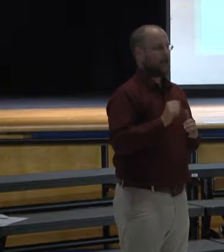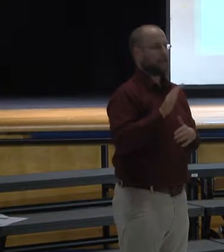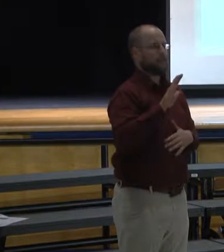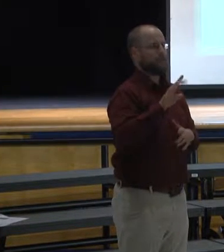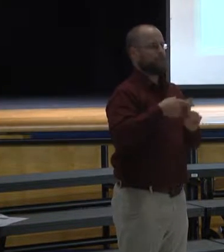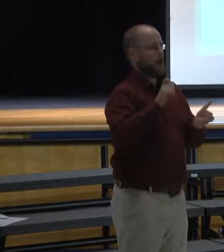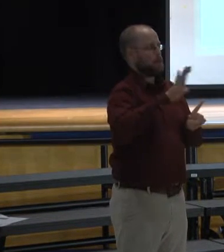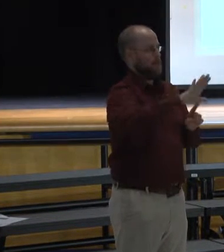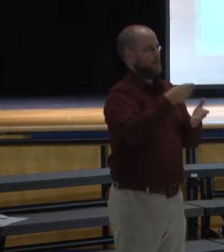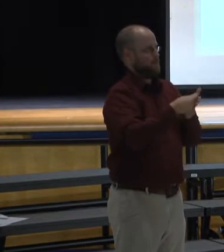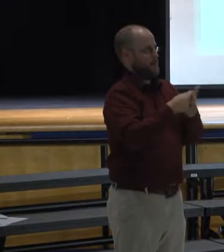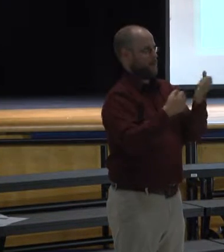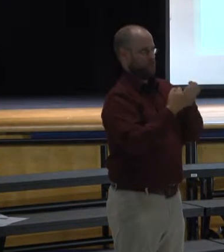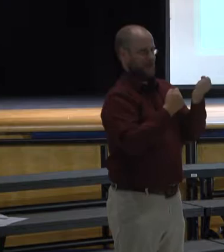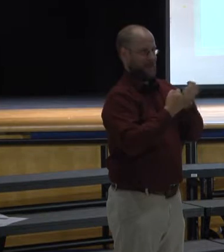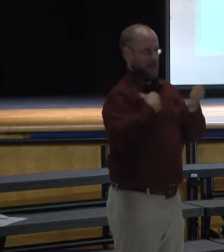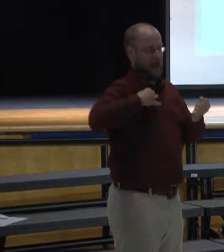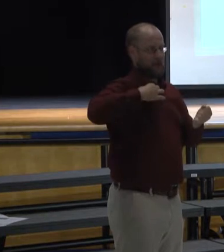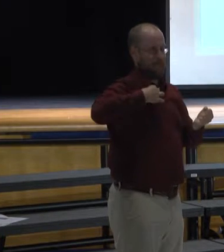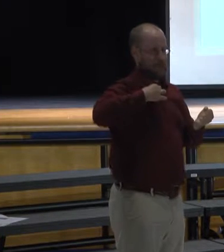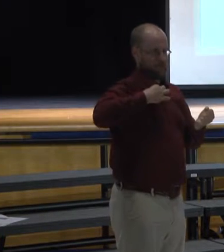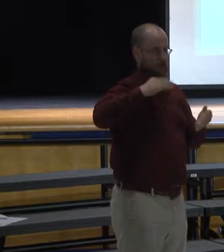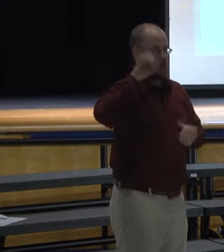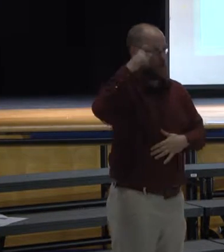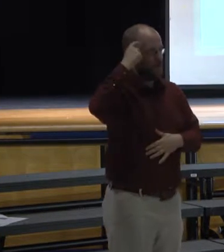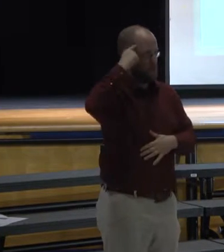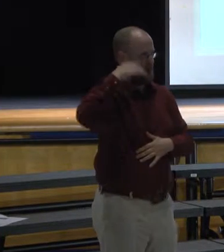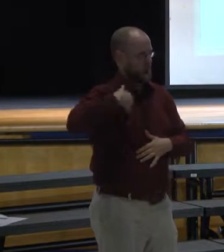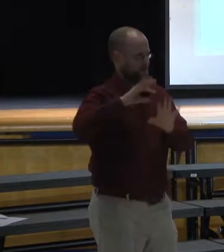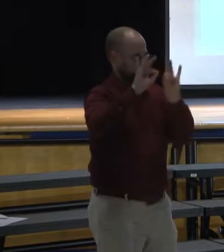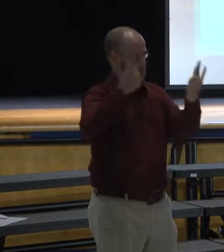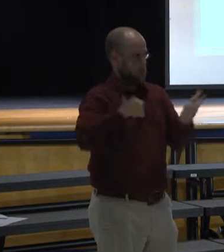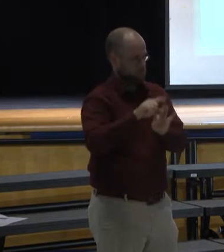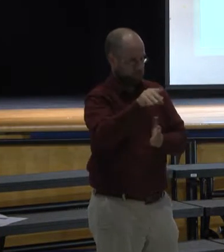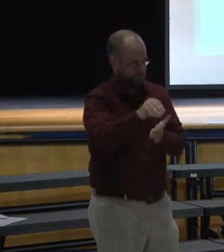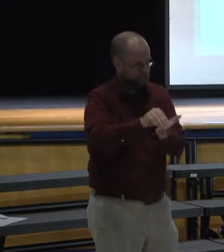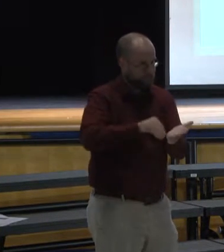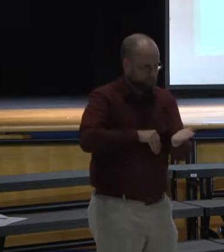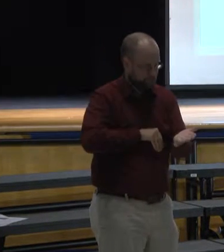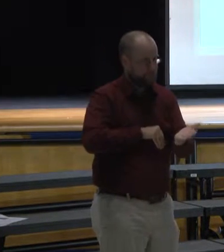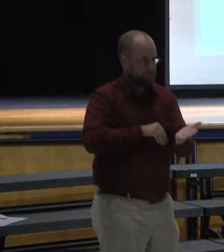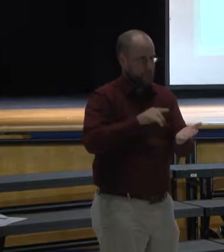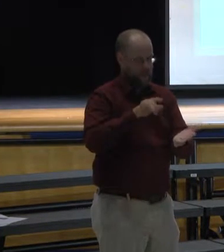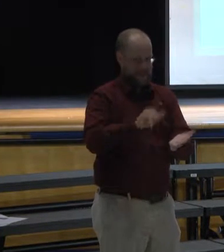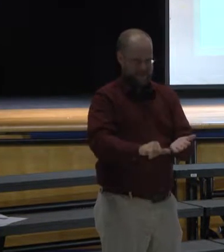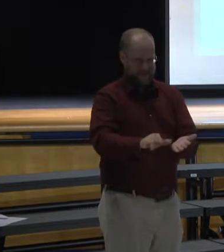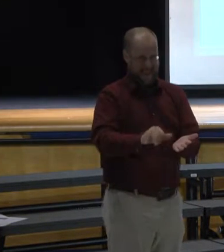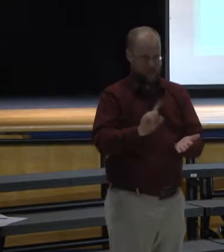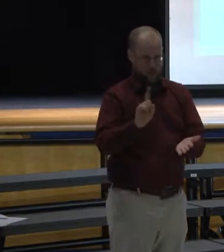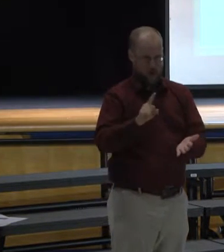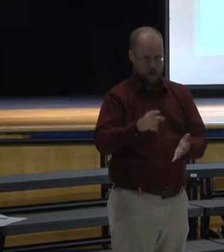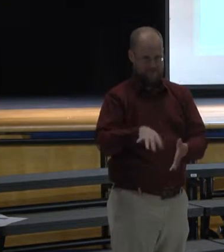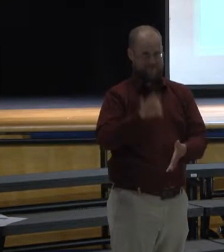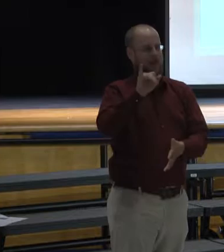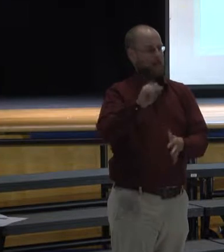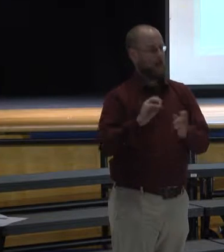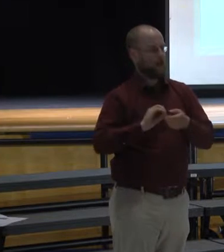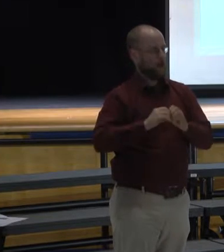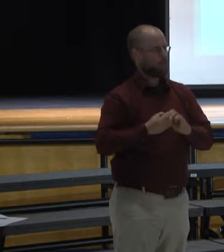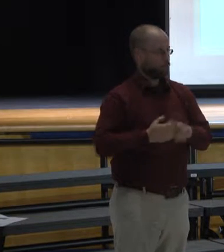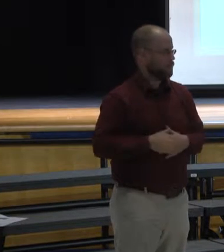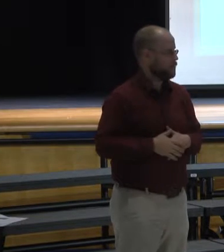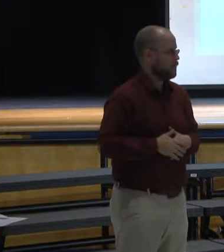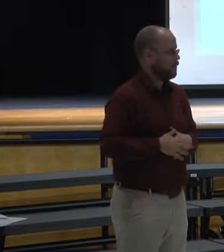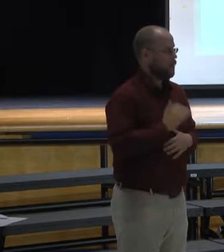aid application. The government has a formula as well, all right? And the remaining amount is your financial need. So if you compare